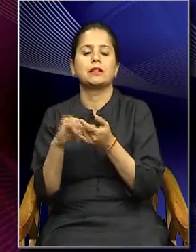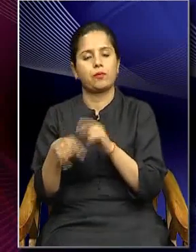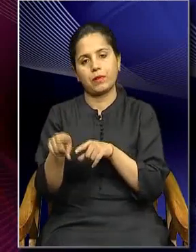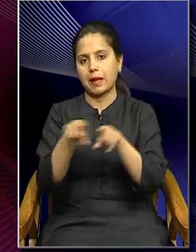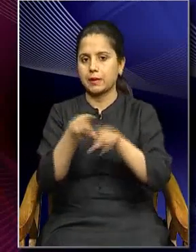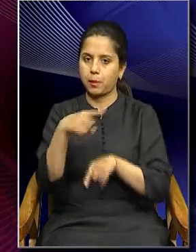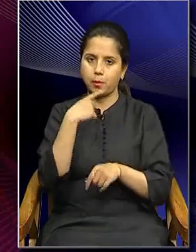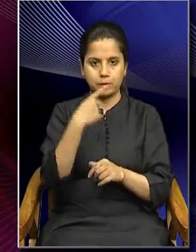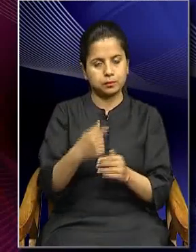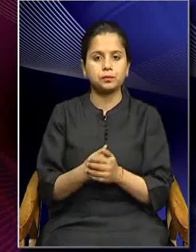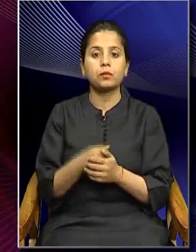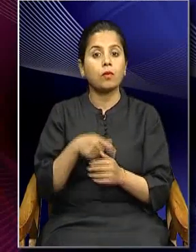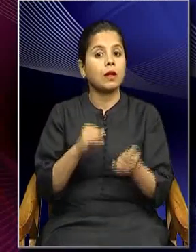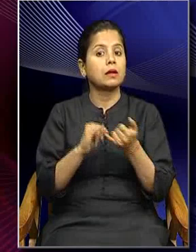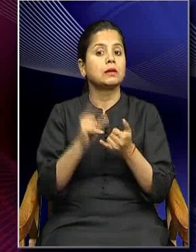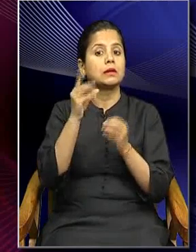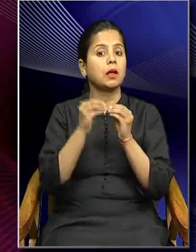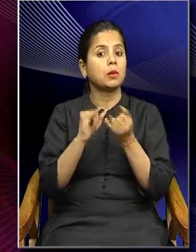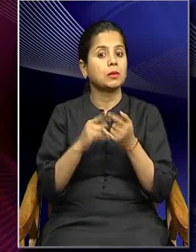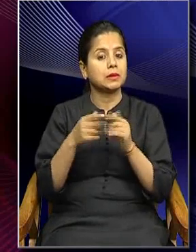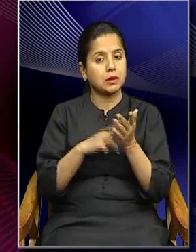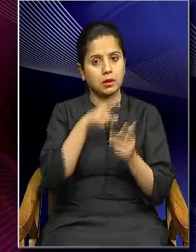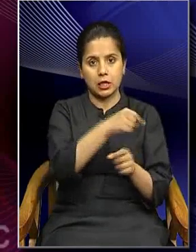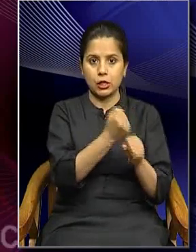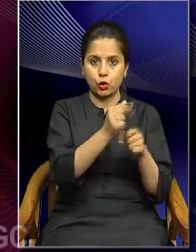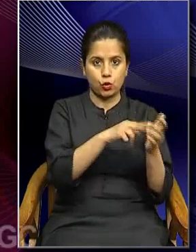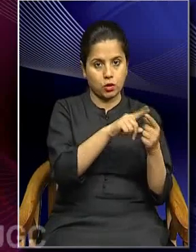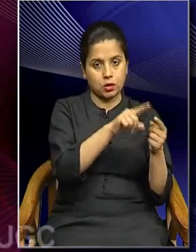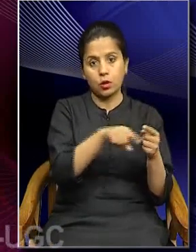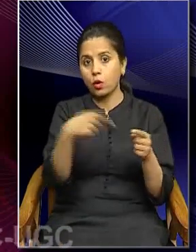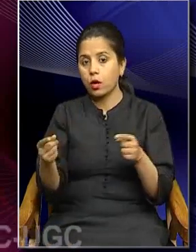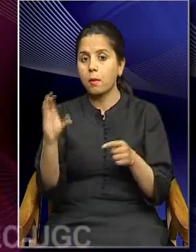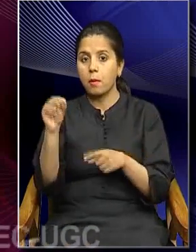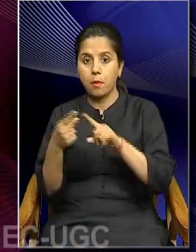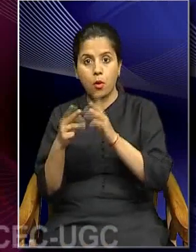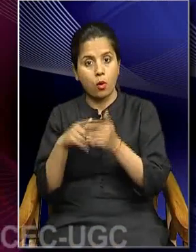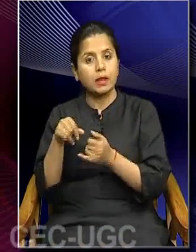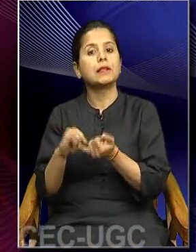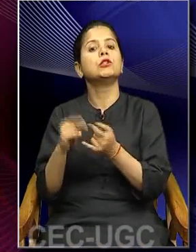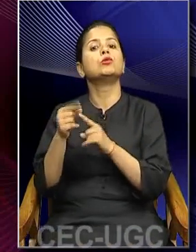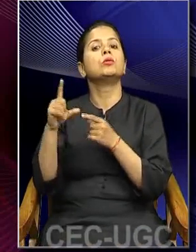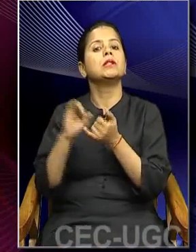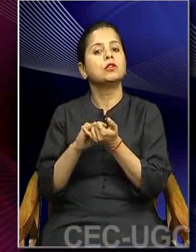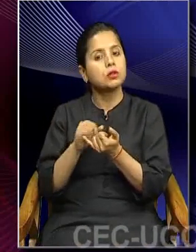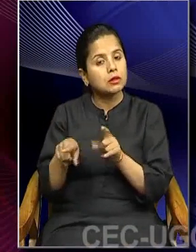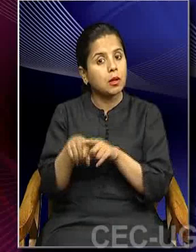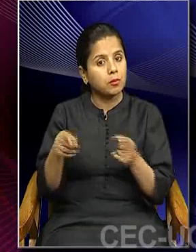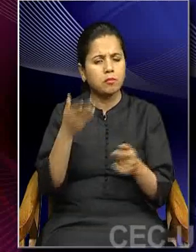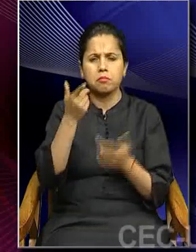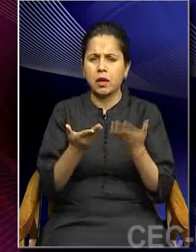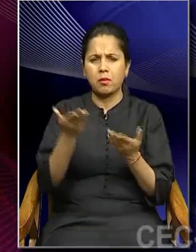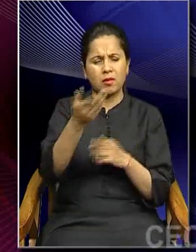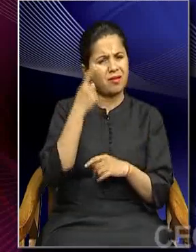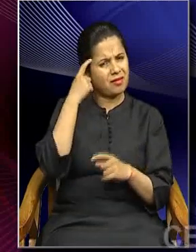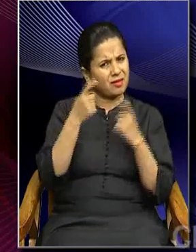example, substanceness is the genus and potness is the species. You may wonder,